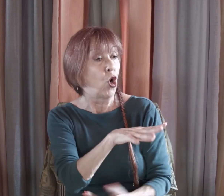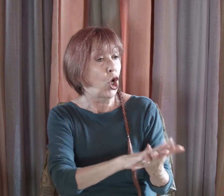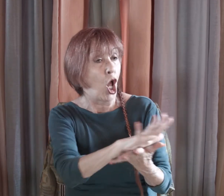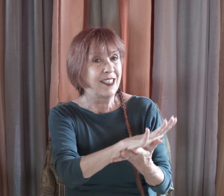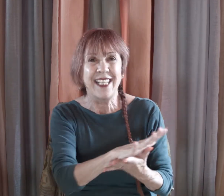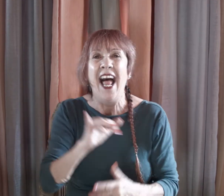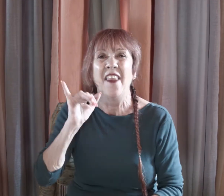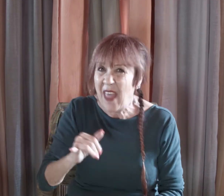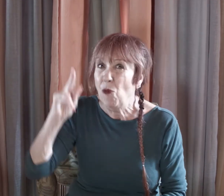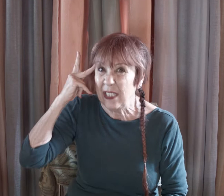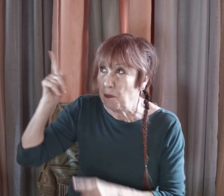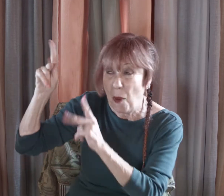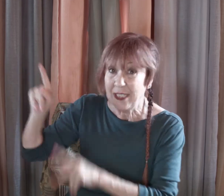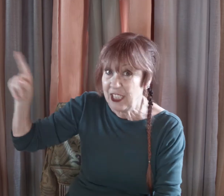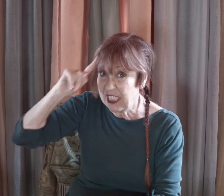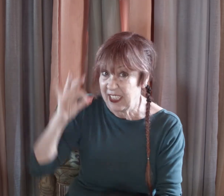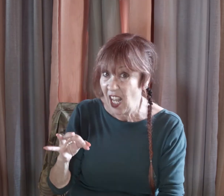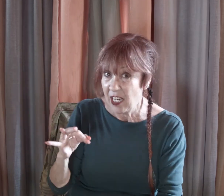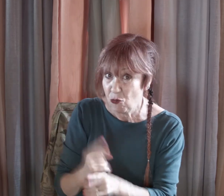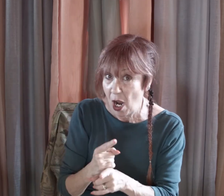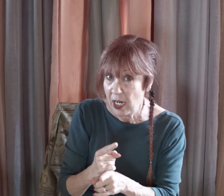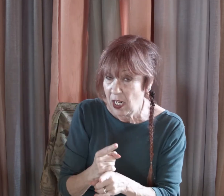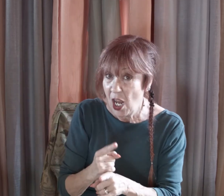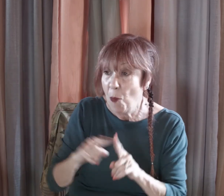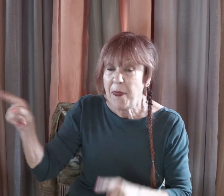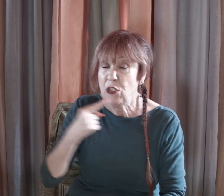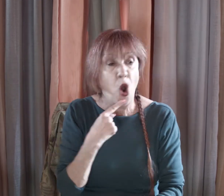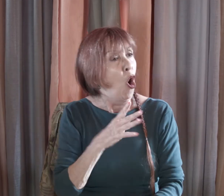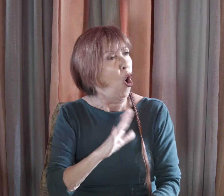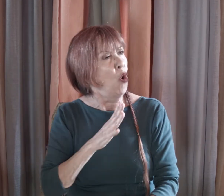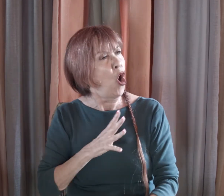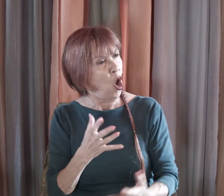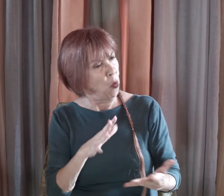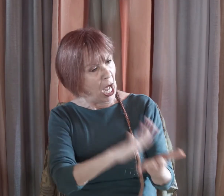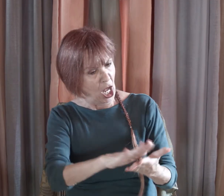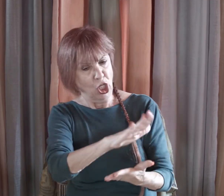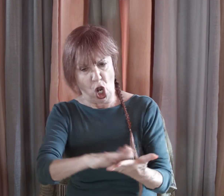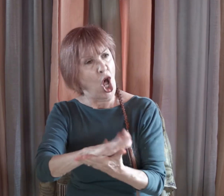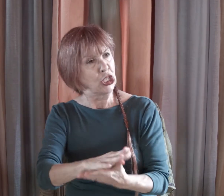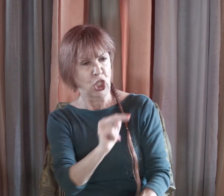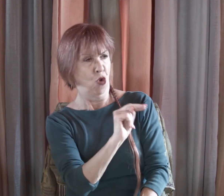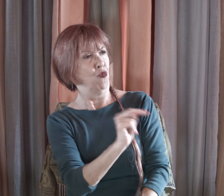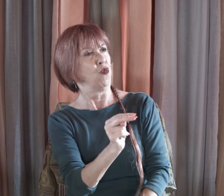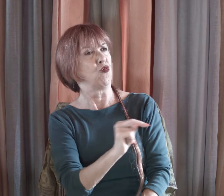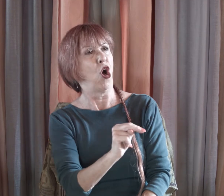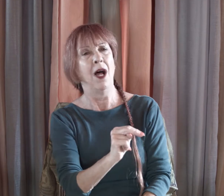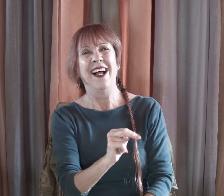right? That was all politics that made that decision, right? But they were claiming it was they wanted to keep the school an